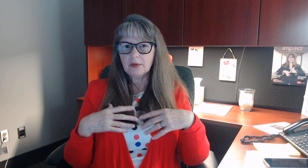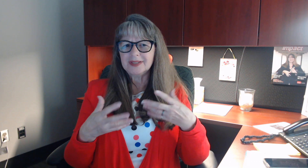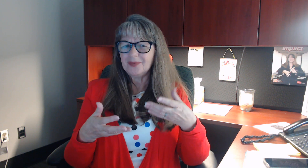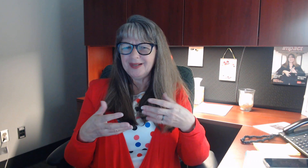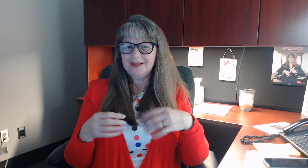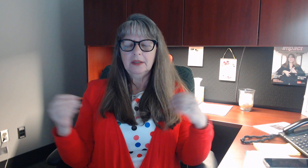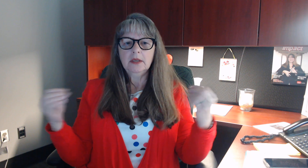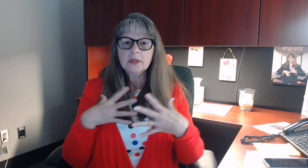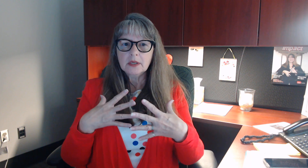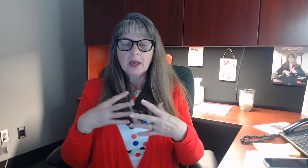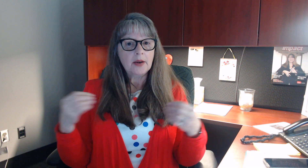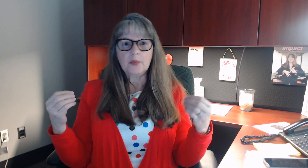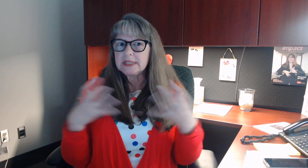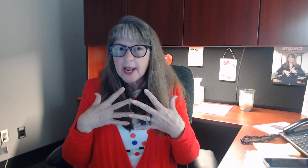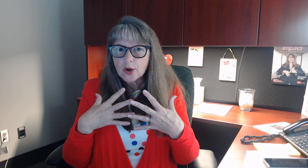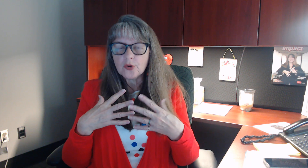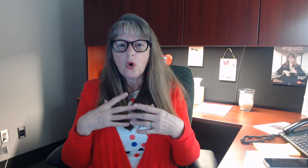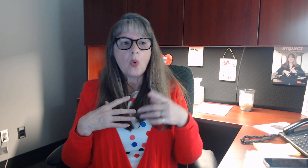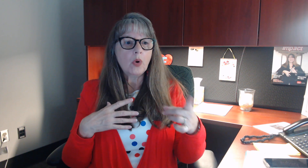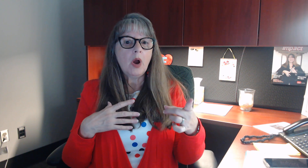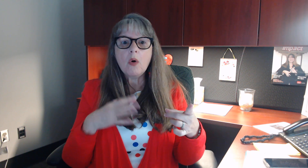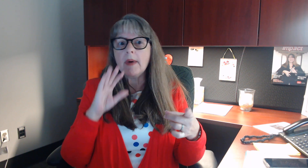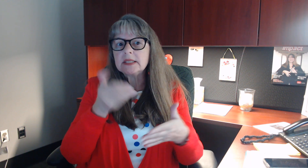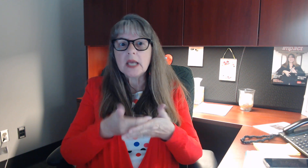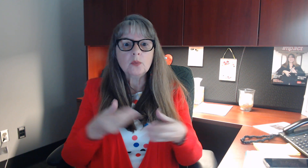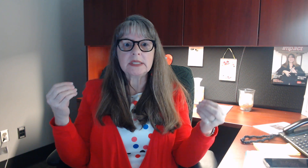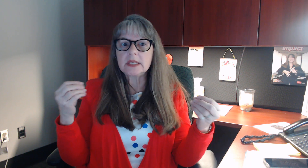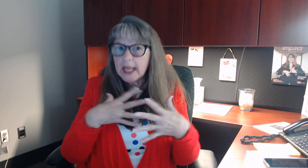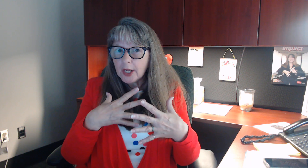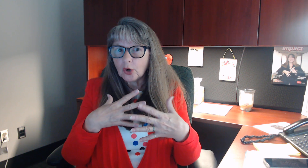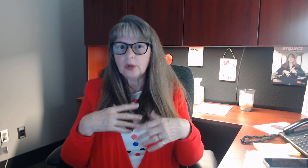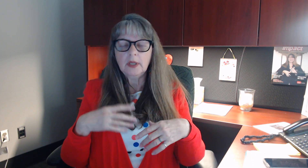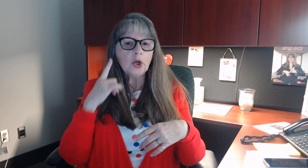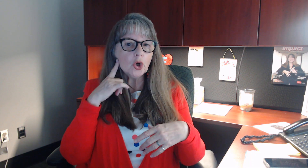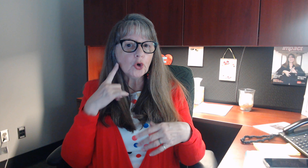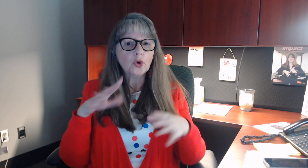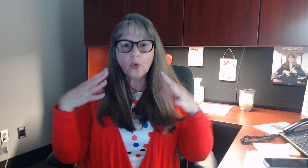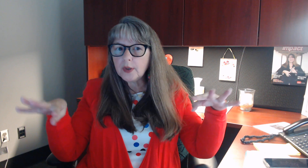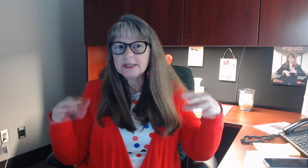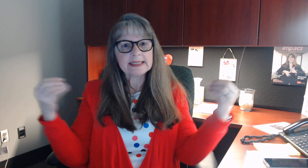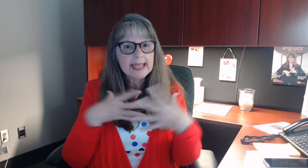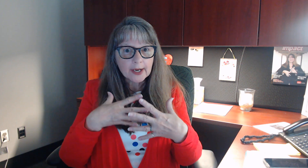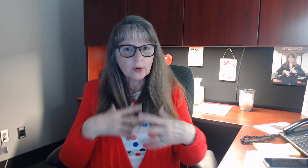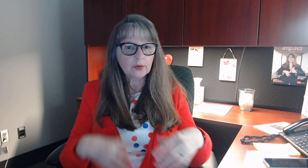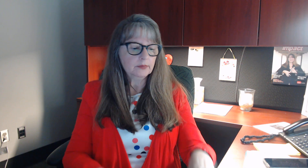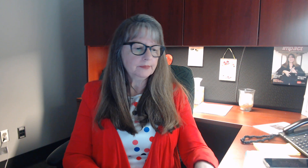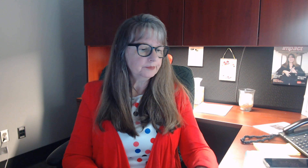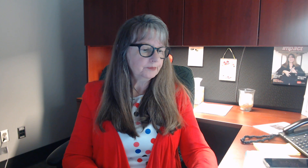what? And I was scared. Or, oh, my son was scared. Heard a noise, scared. So you